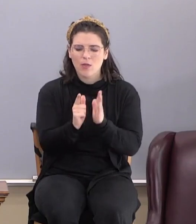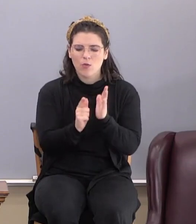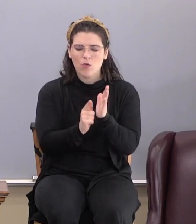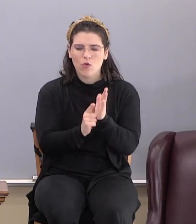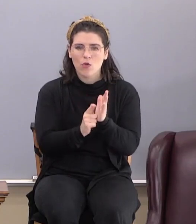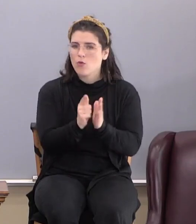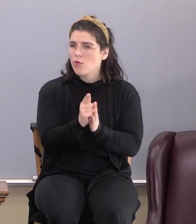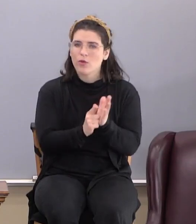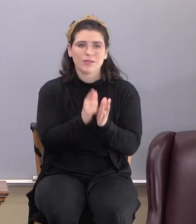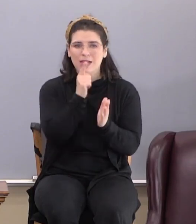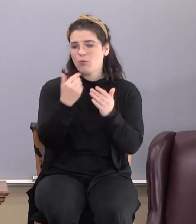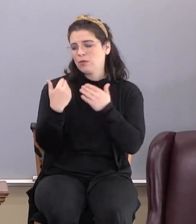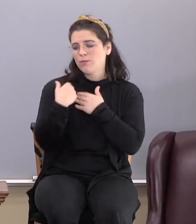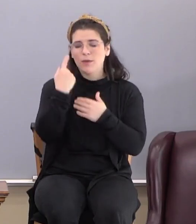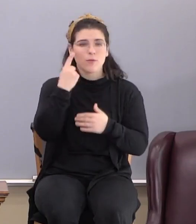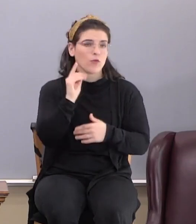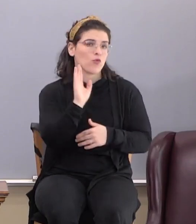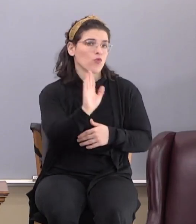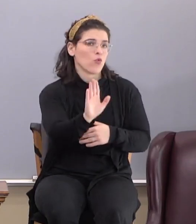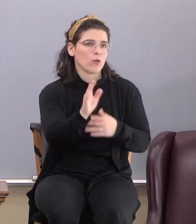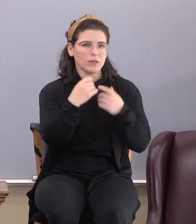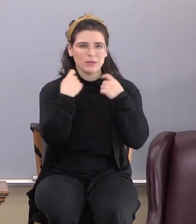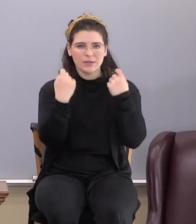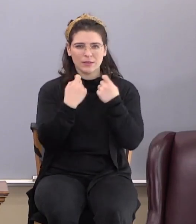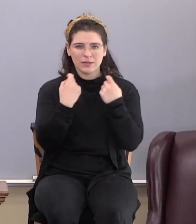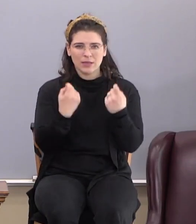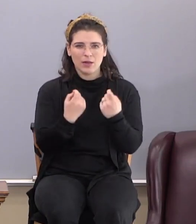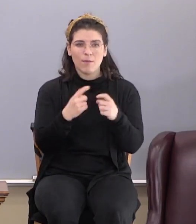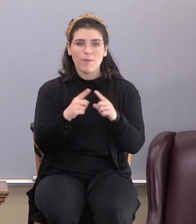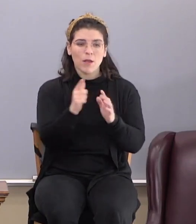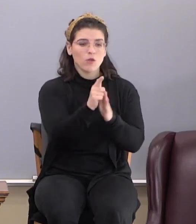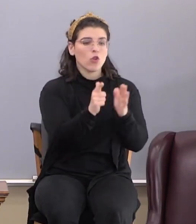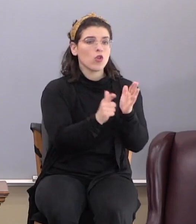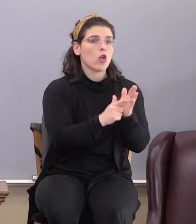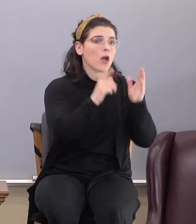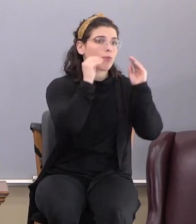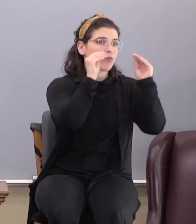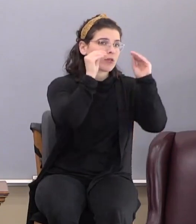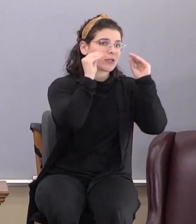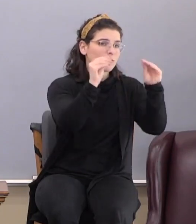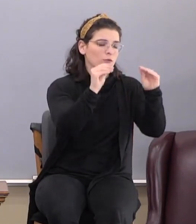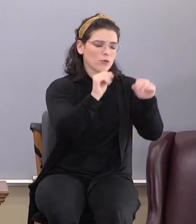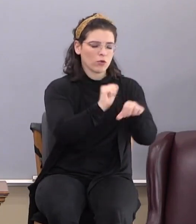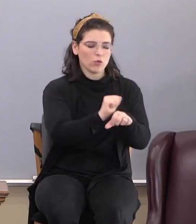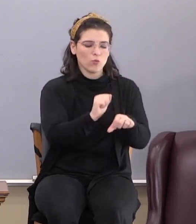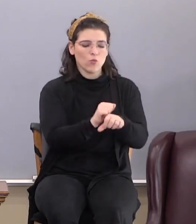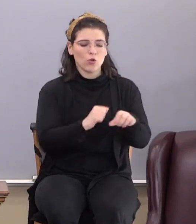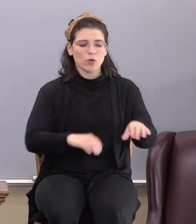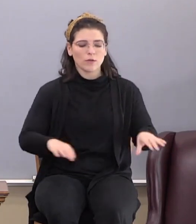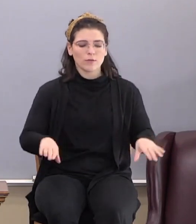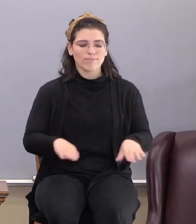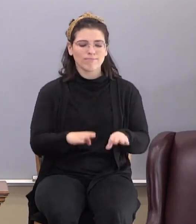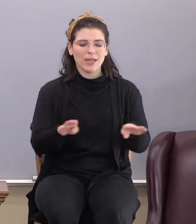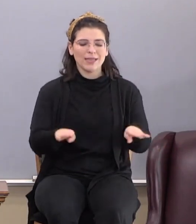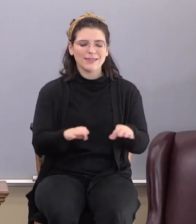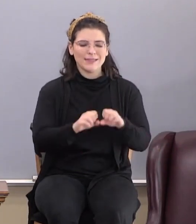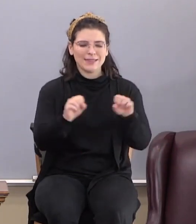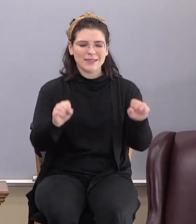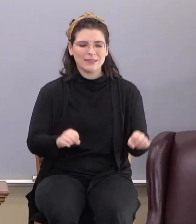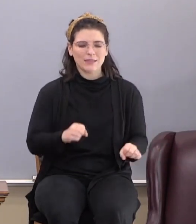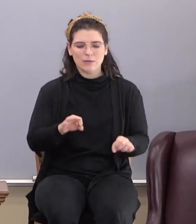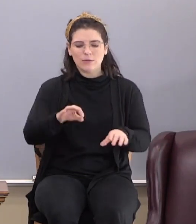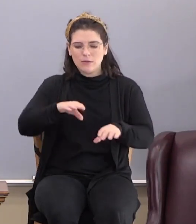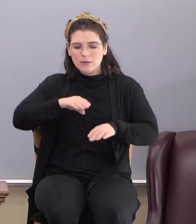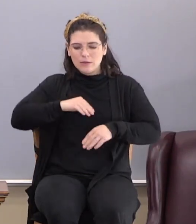is not responsible for your sin, but the law principle, the works-based system of acceptance and